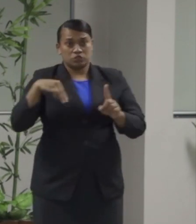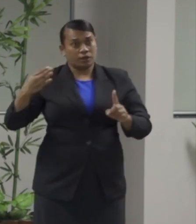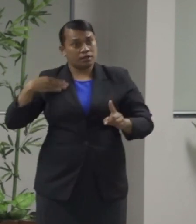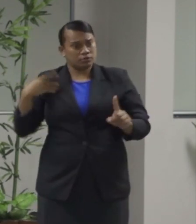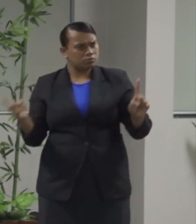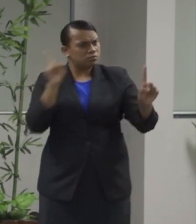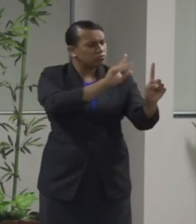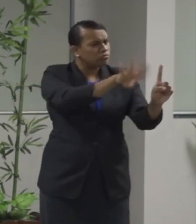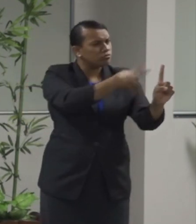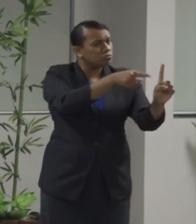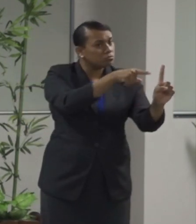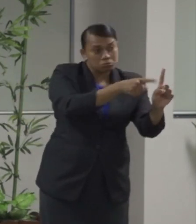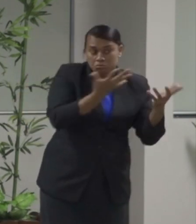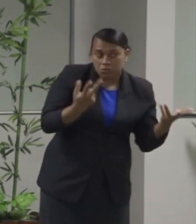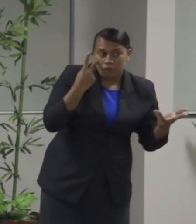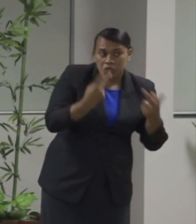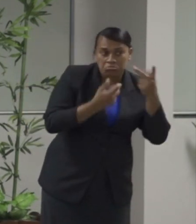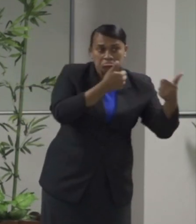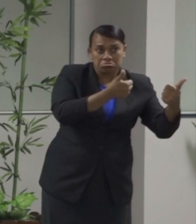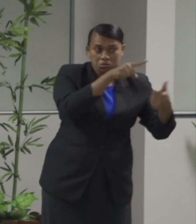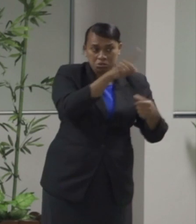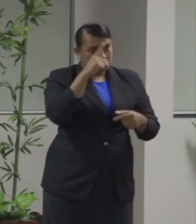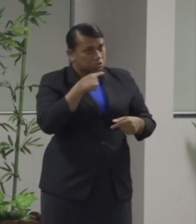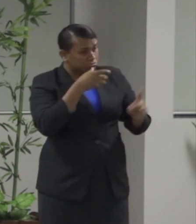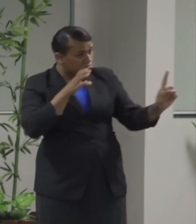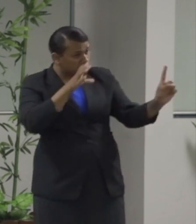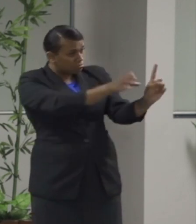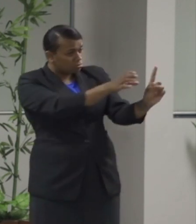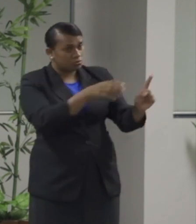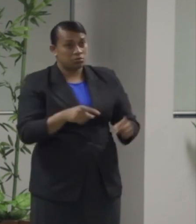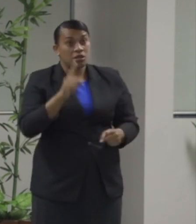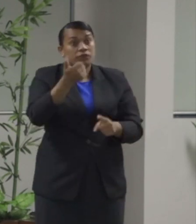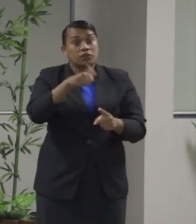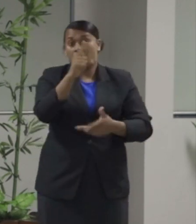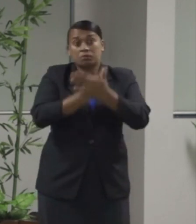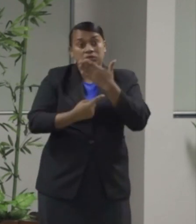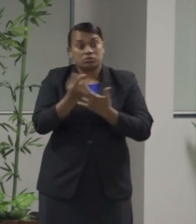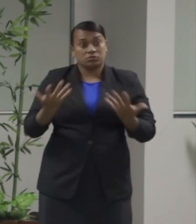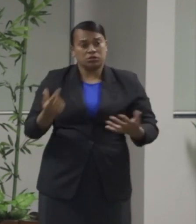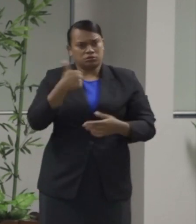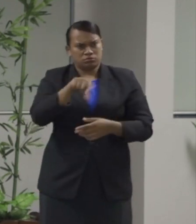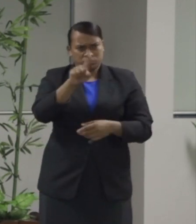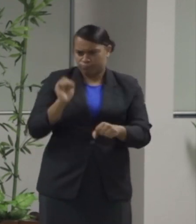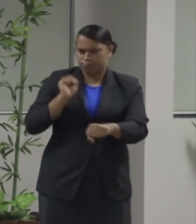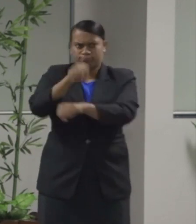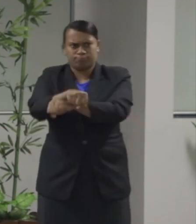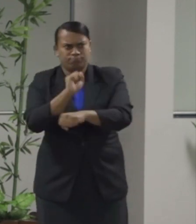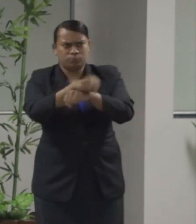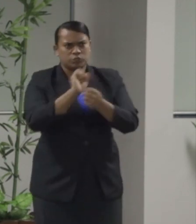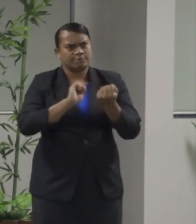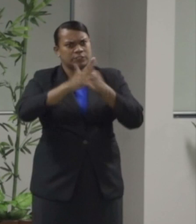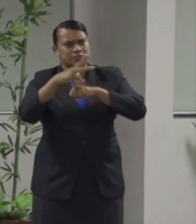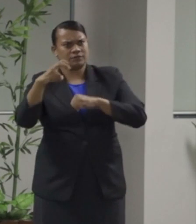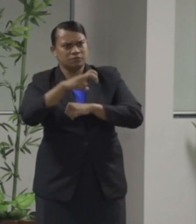But even our best-case scenario, even if we eradicate this virus in Fiji, and even if we're able to resume much of our normal